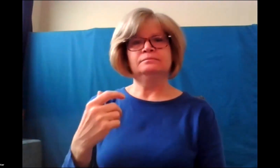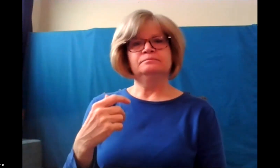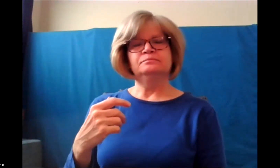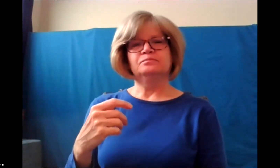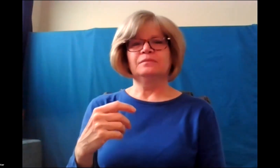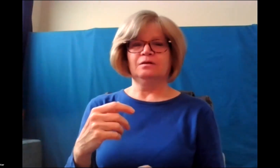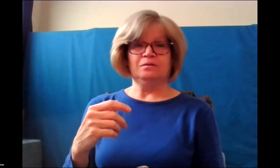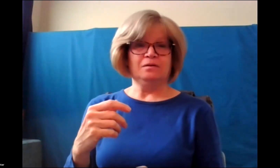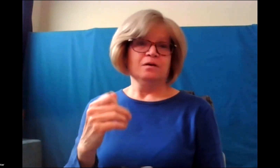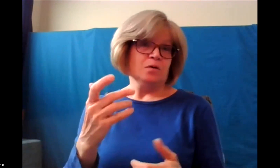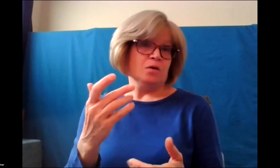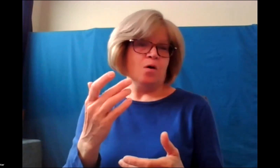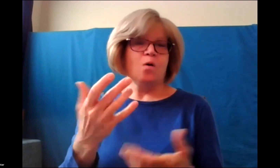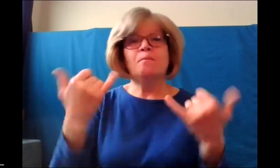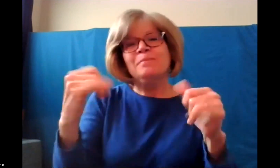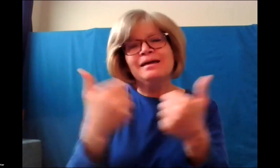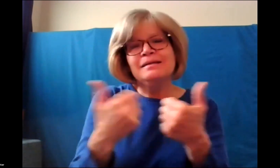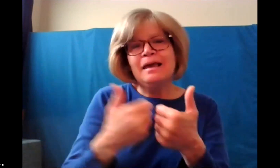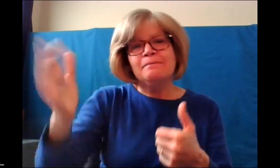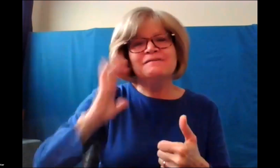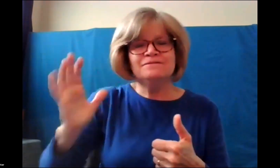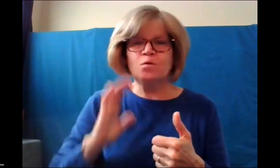the genie in a lamp granting 3 wishes.